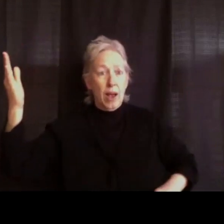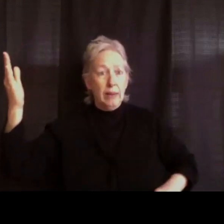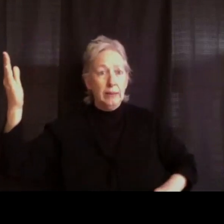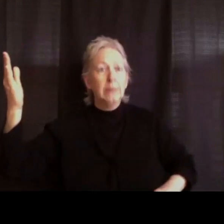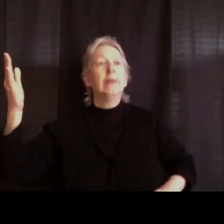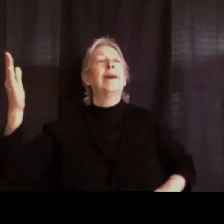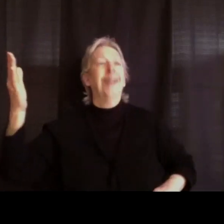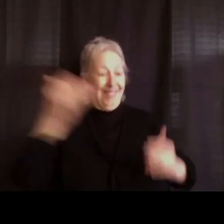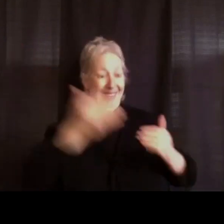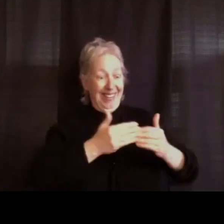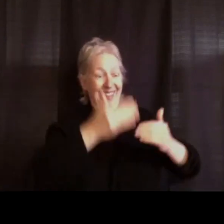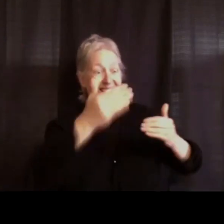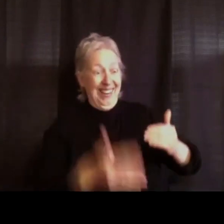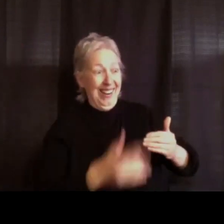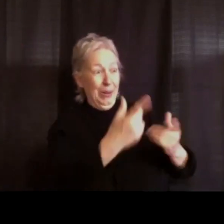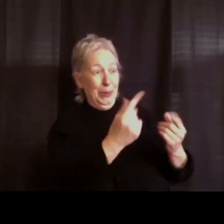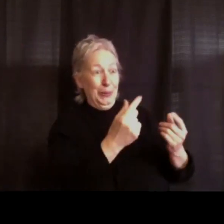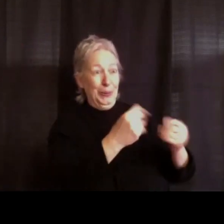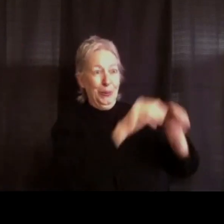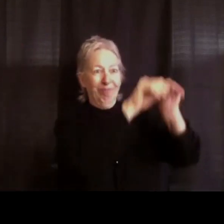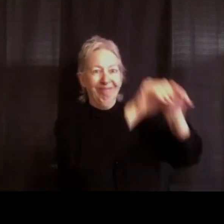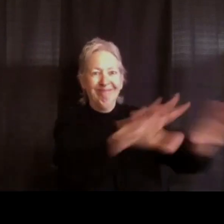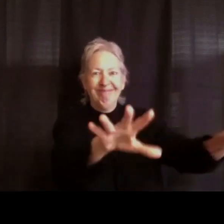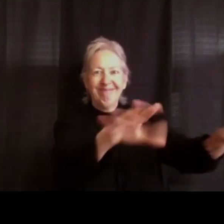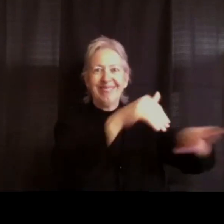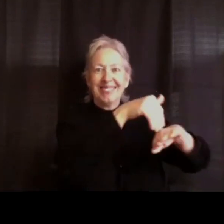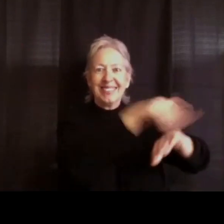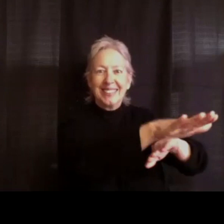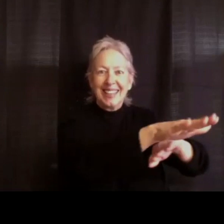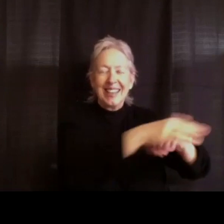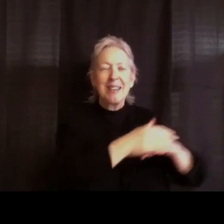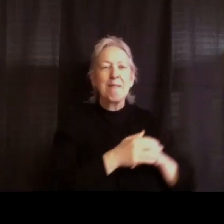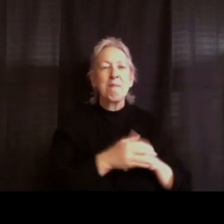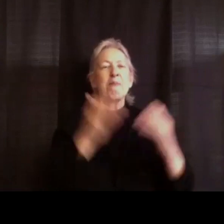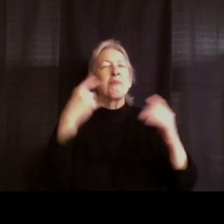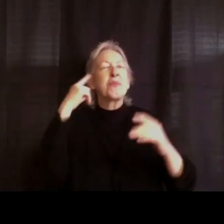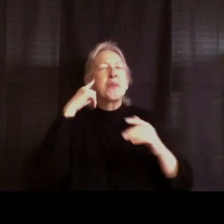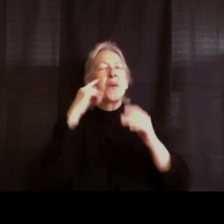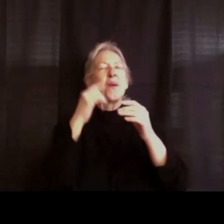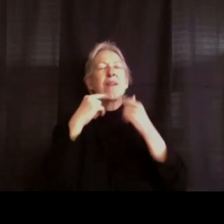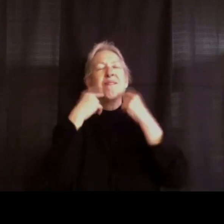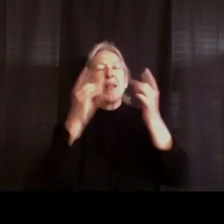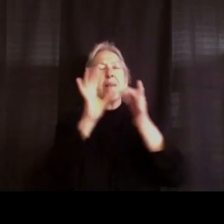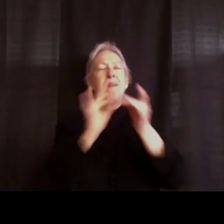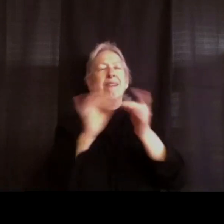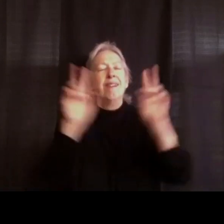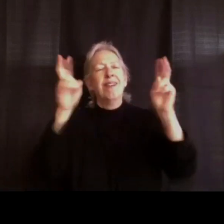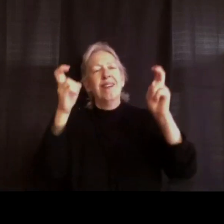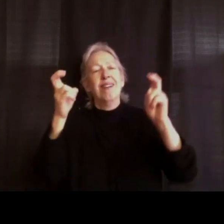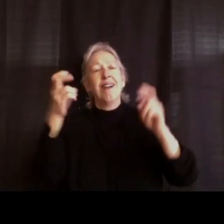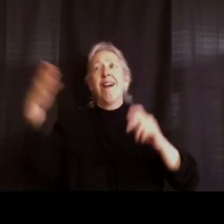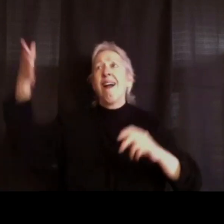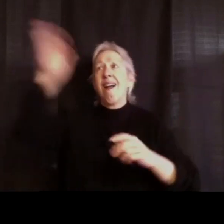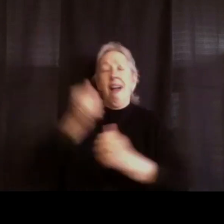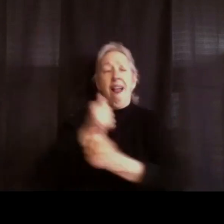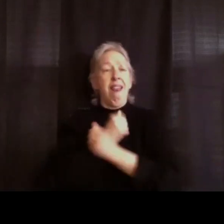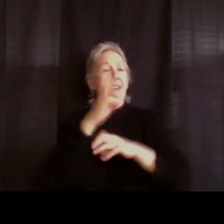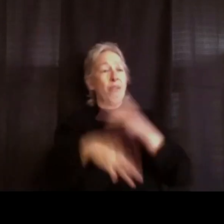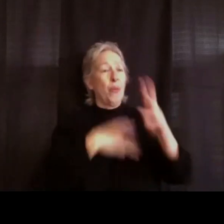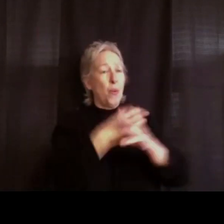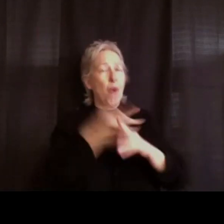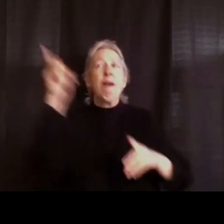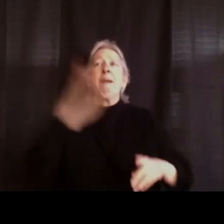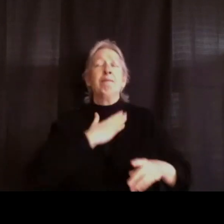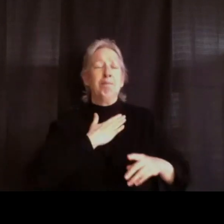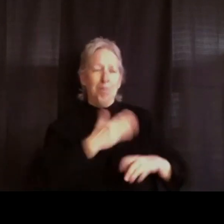ones. We know the verse by heart, "God so loved the world that God gave God's only Son." Now, out of God's